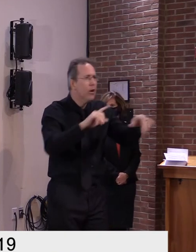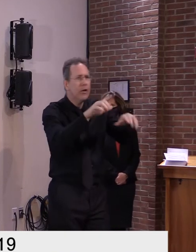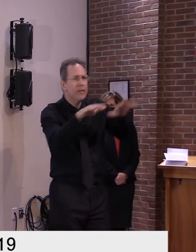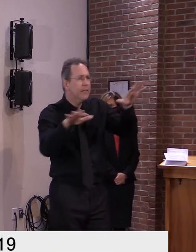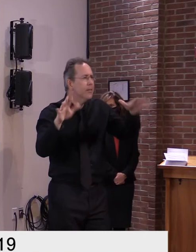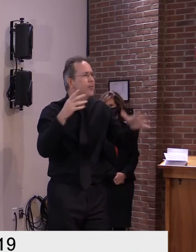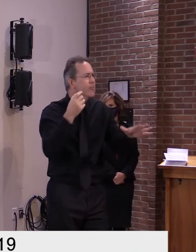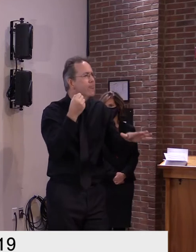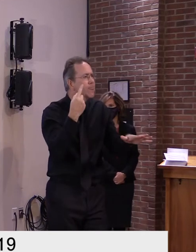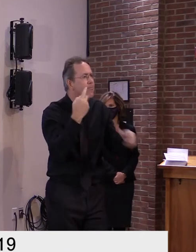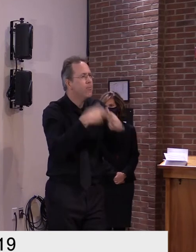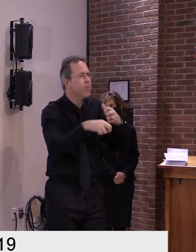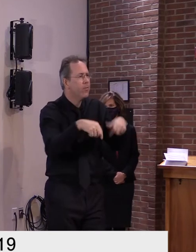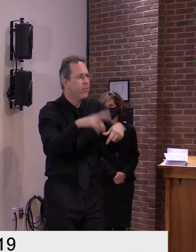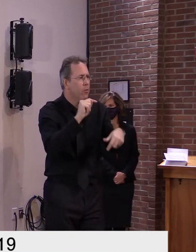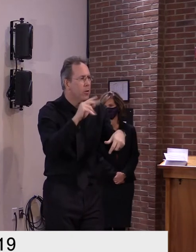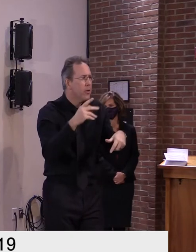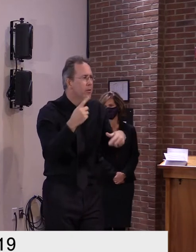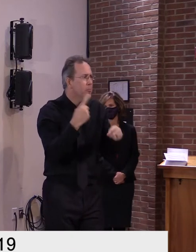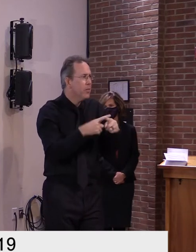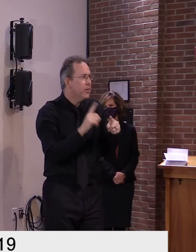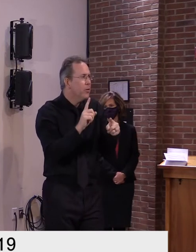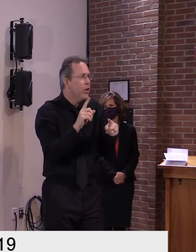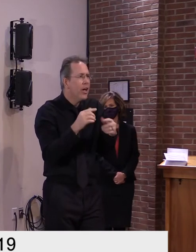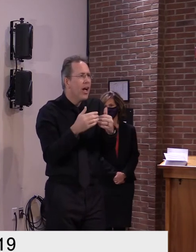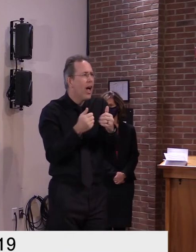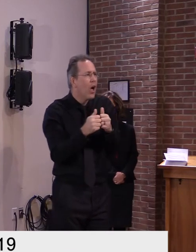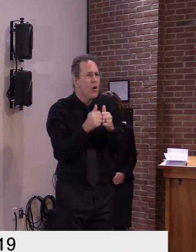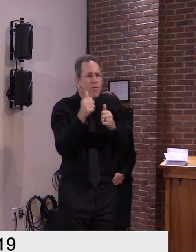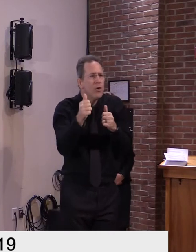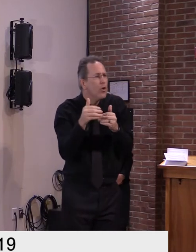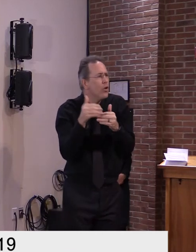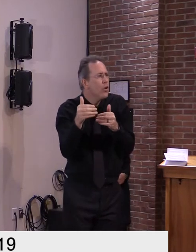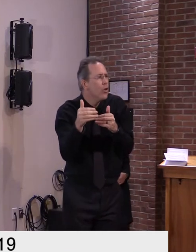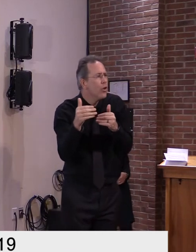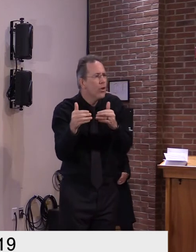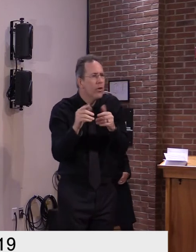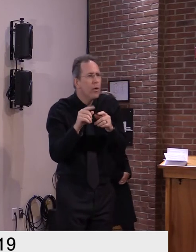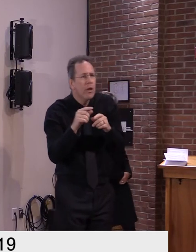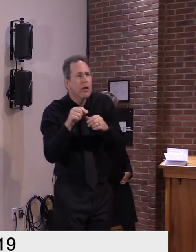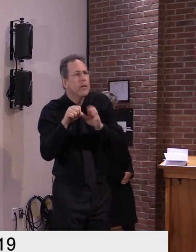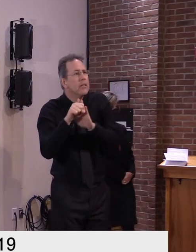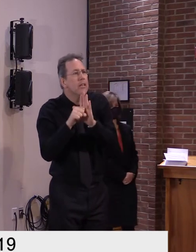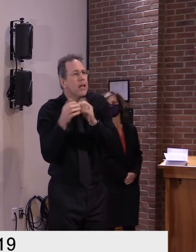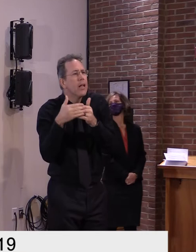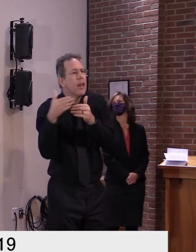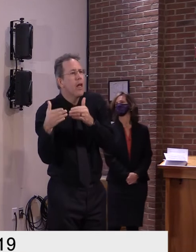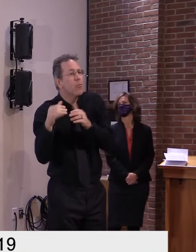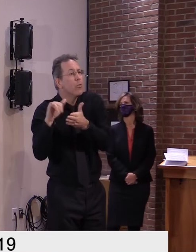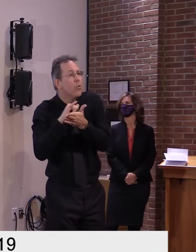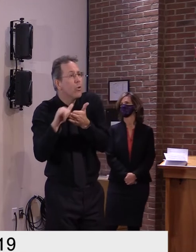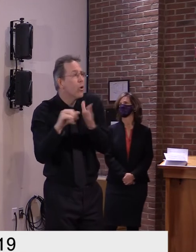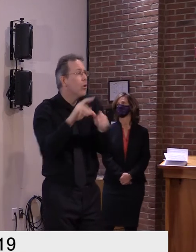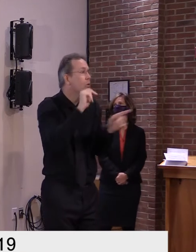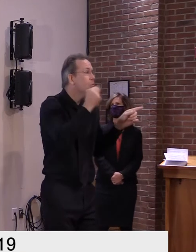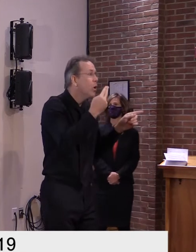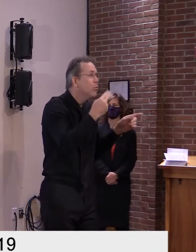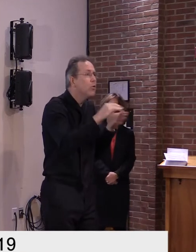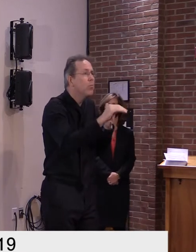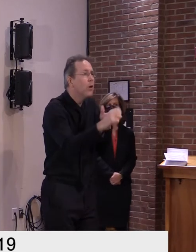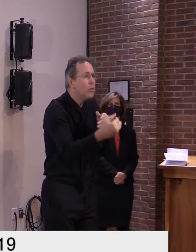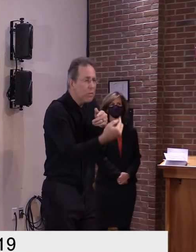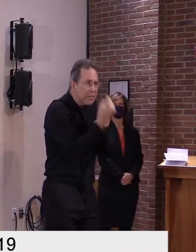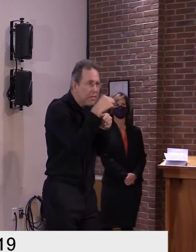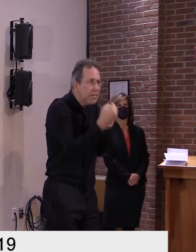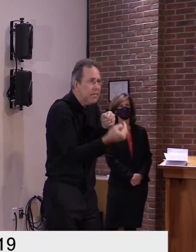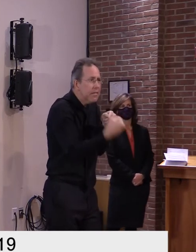our neighboring states and how that impacts life in those areas. So I'd say to summarize, it was a great experience